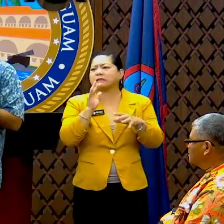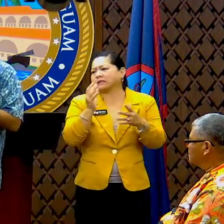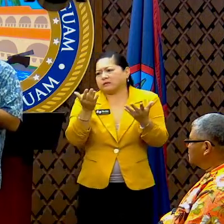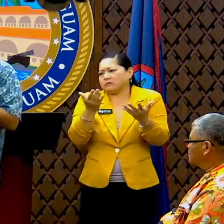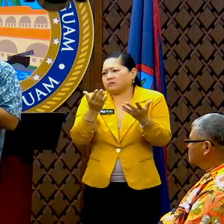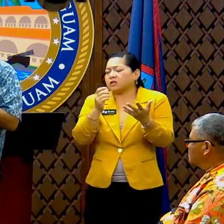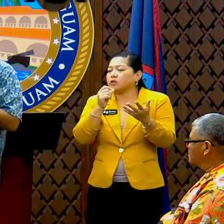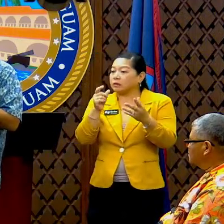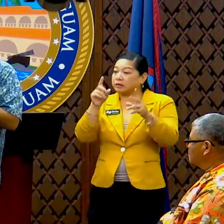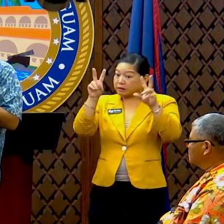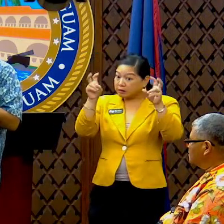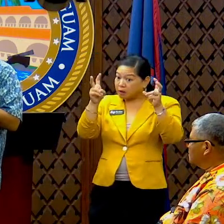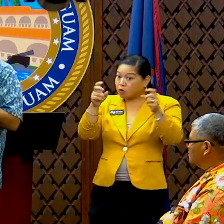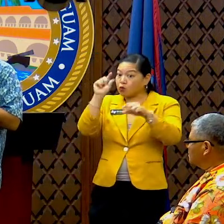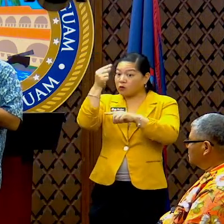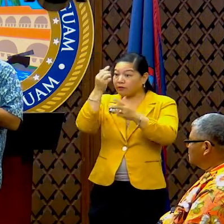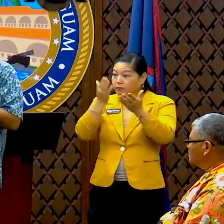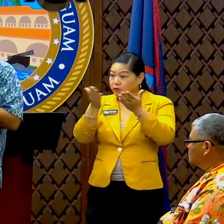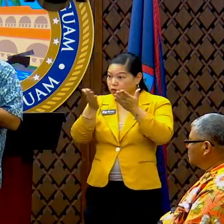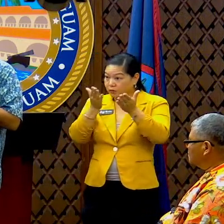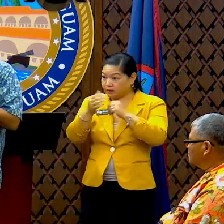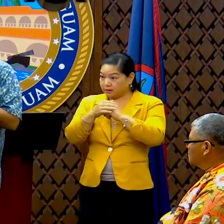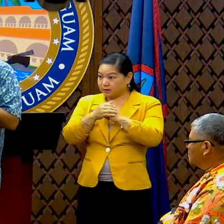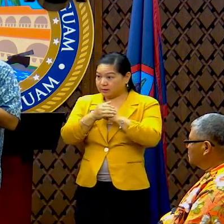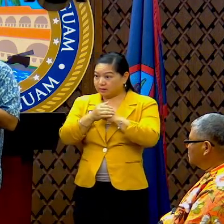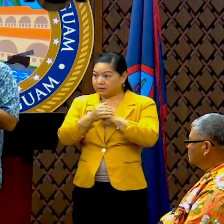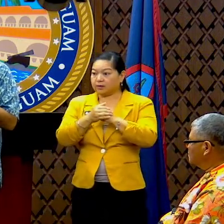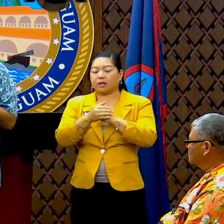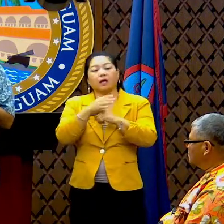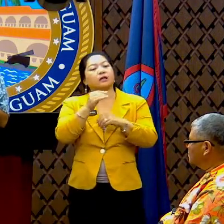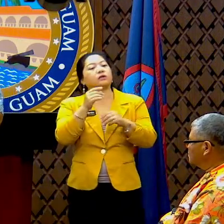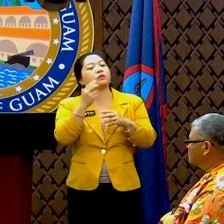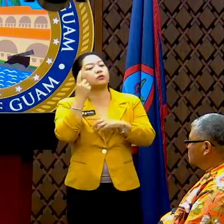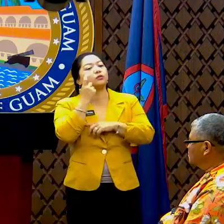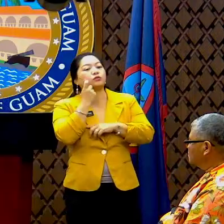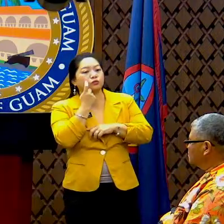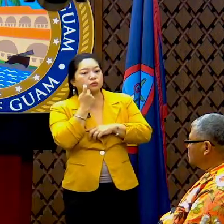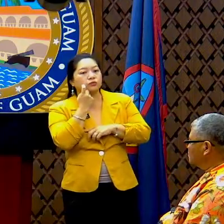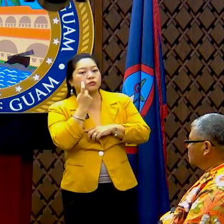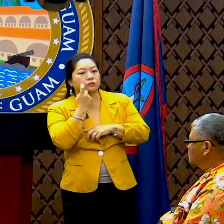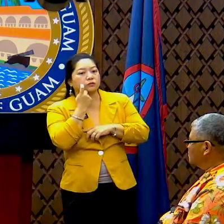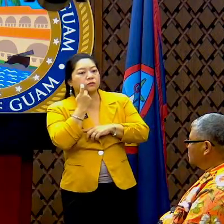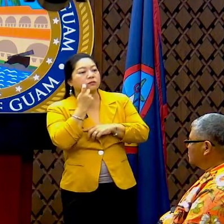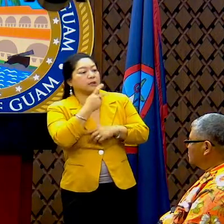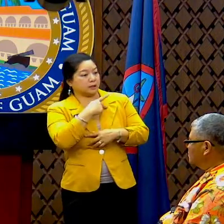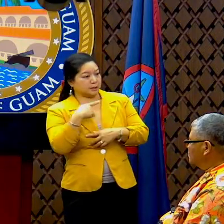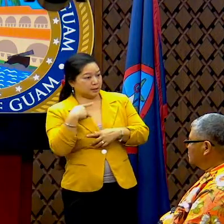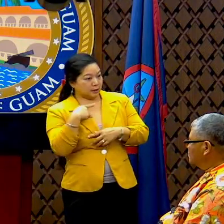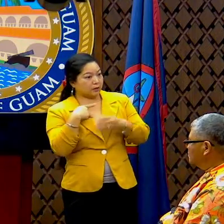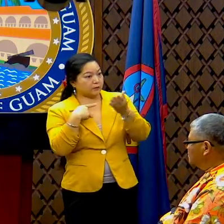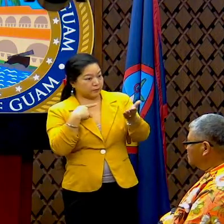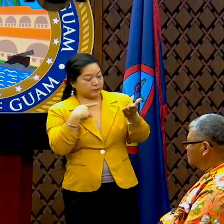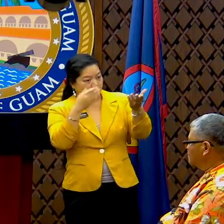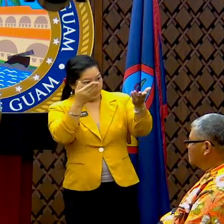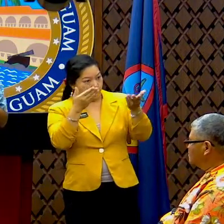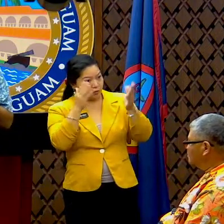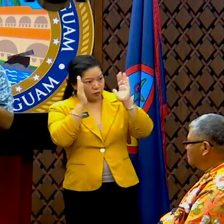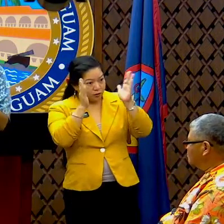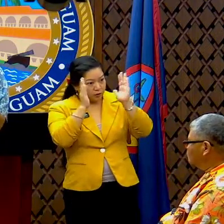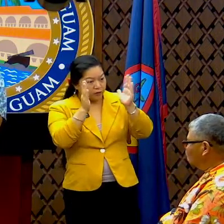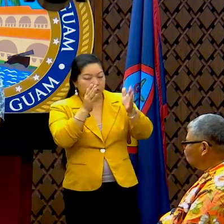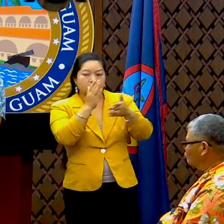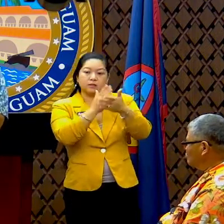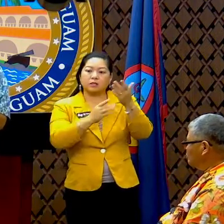is entitled to government services. And recently, Kevin brought to my attention